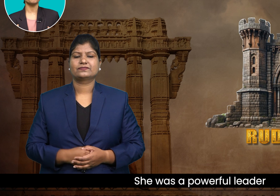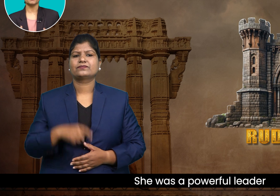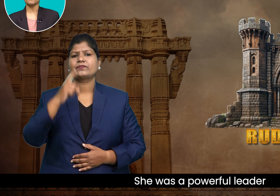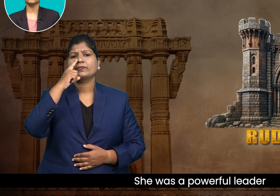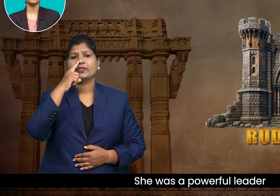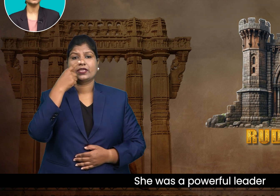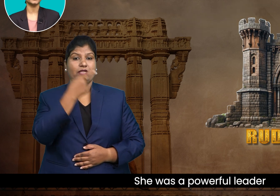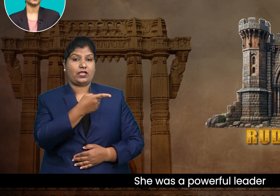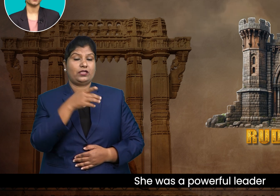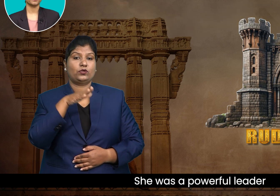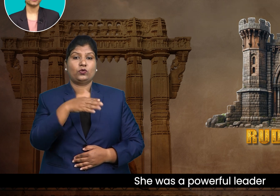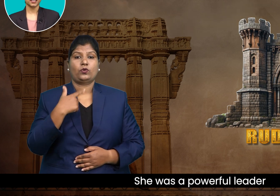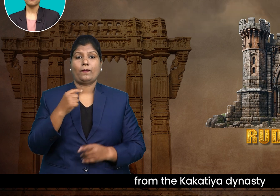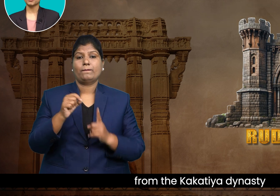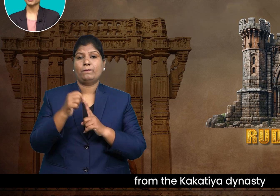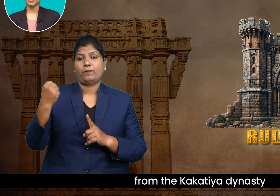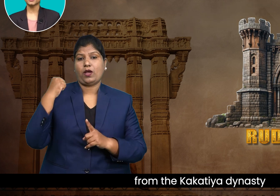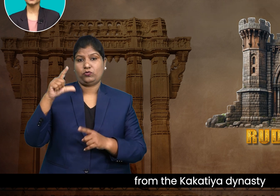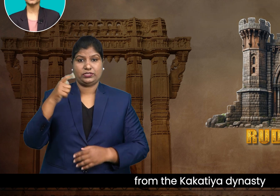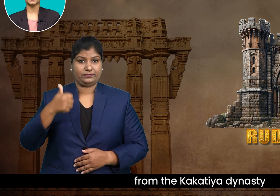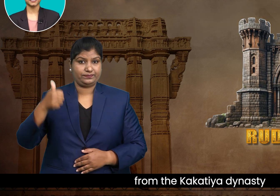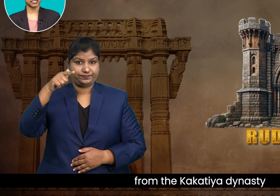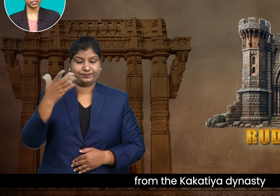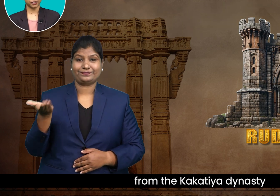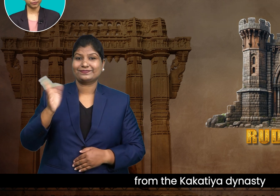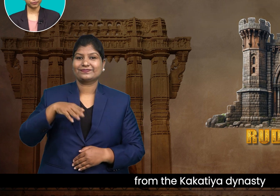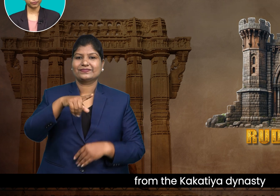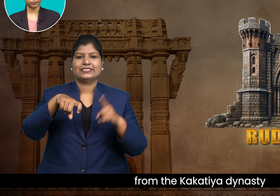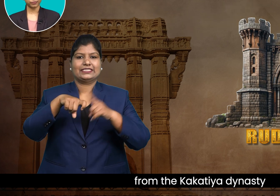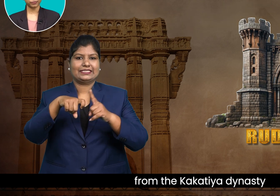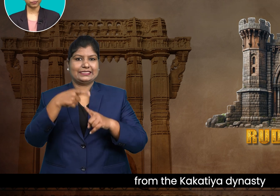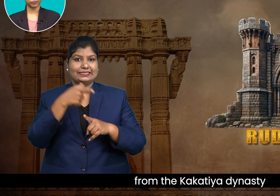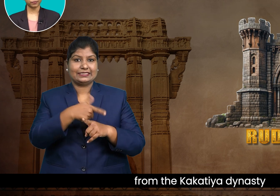She was a powerful leader from the Kakatiya dynasty.